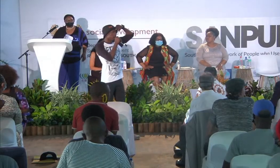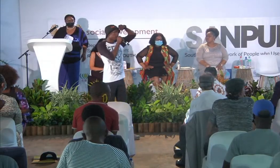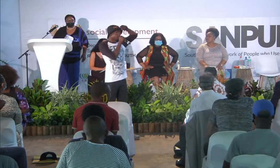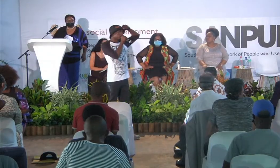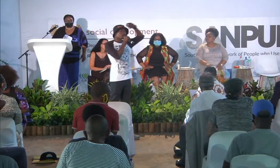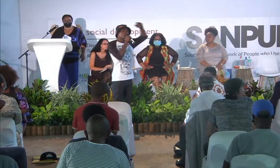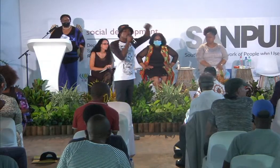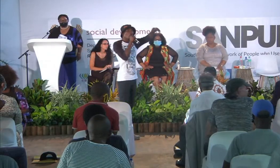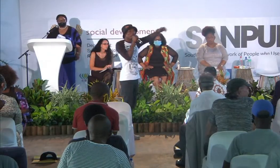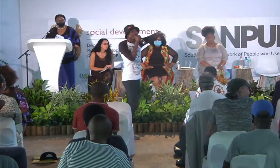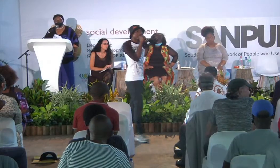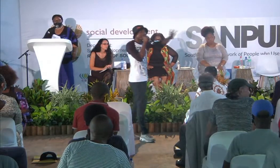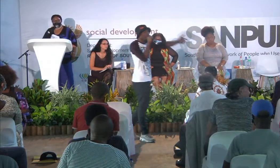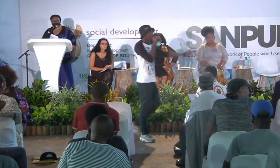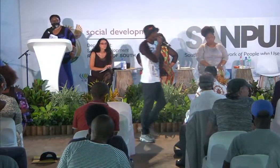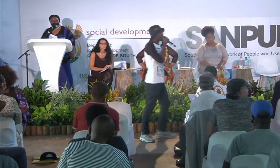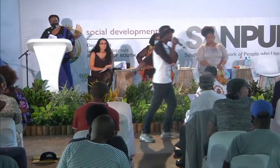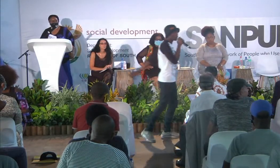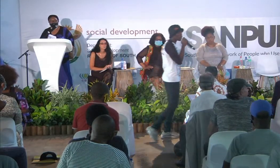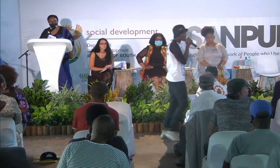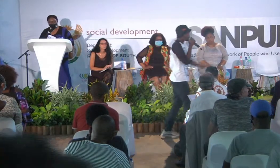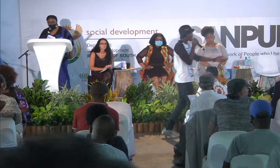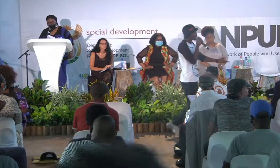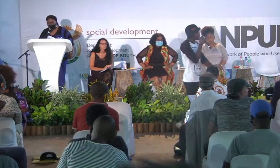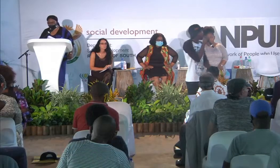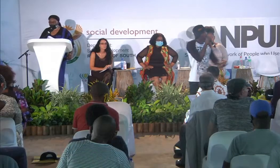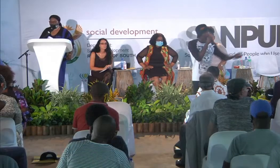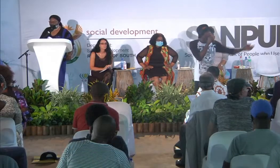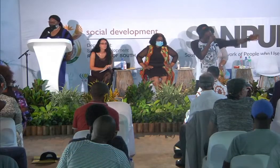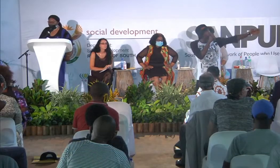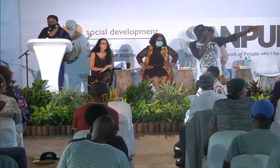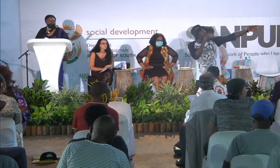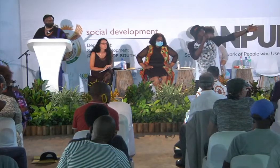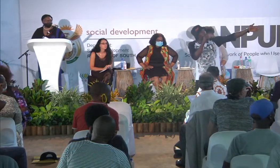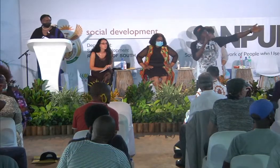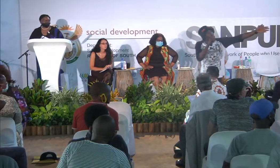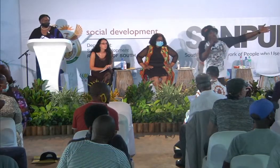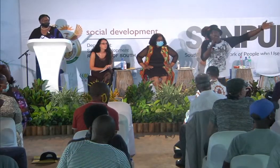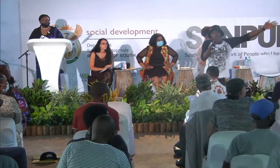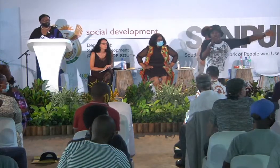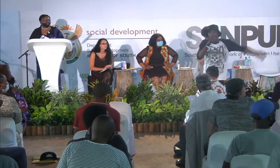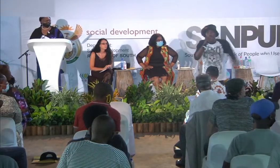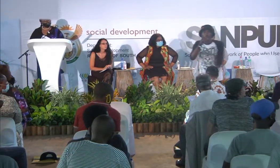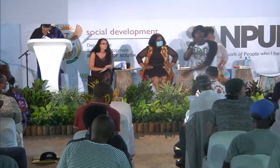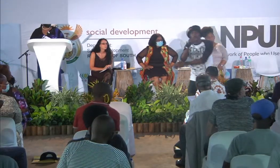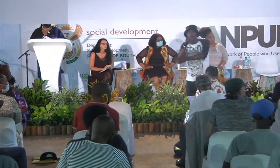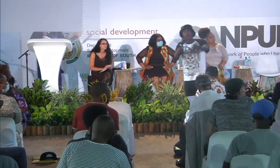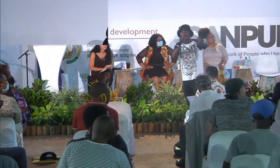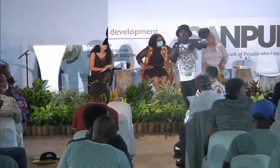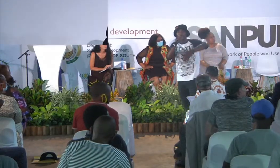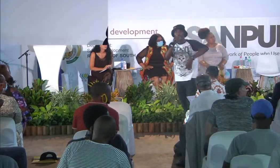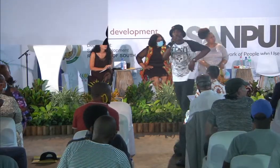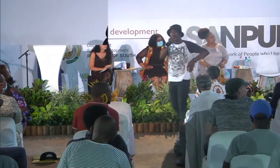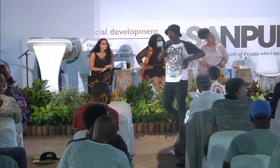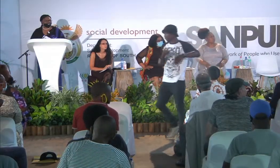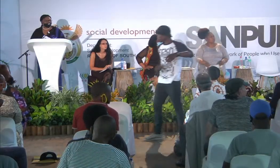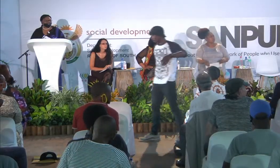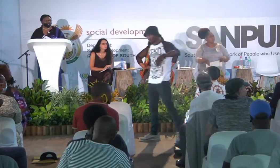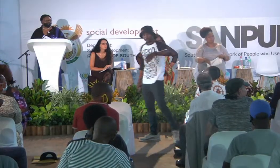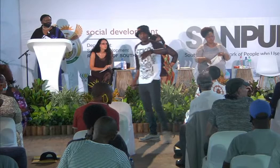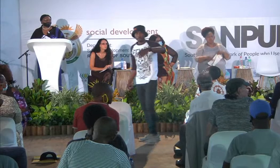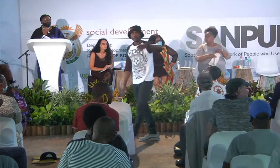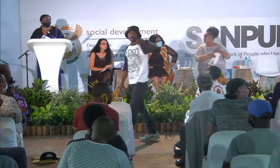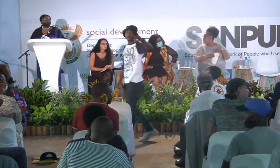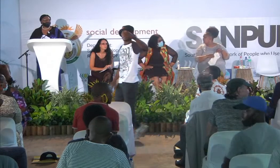Ya nami ngizonikhombisa elinye lamathalente ami ngoba nginamathalente amaningi ngiyadweba njengoba nibonile lapho ngizonikhombisa elinye lawo.